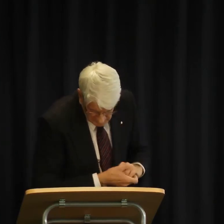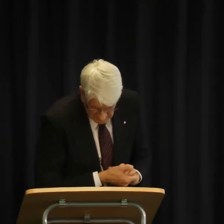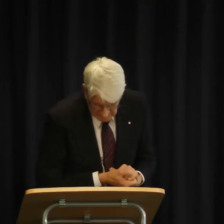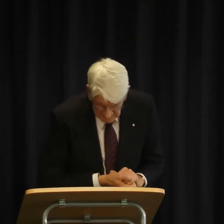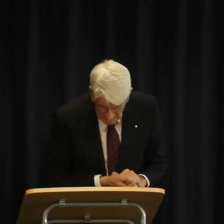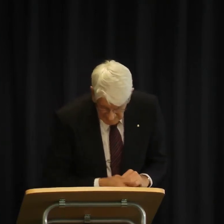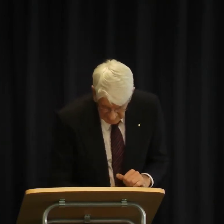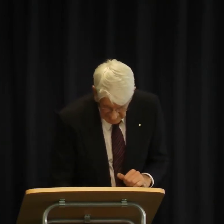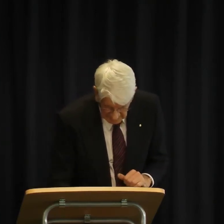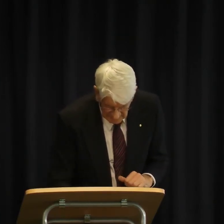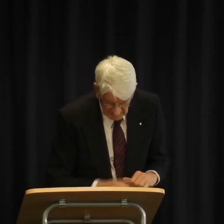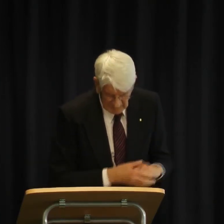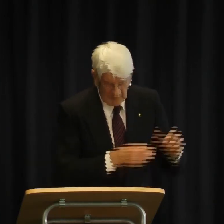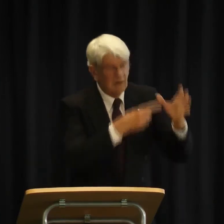performed that role extremely well.